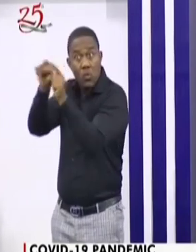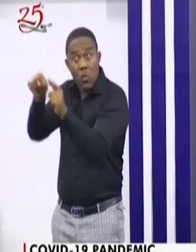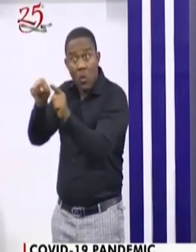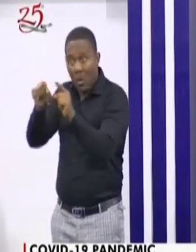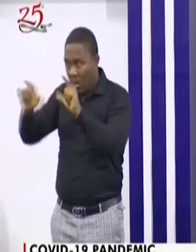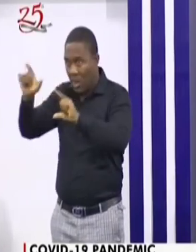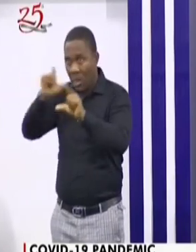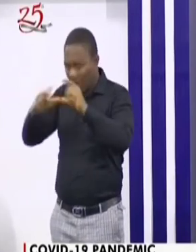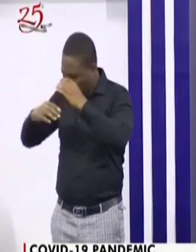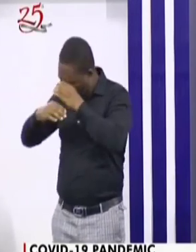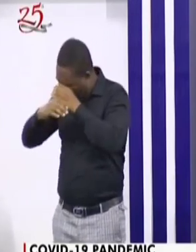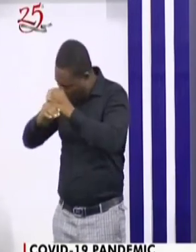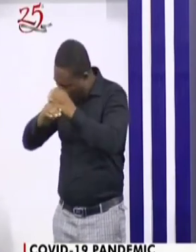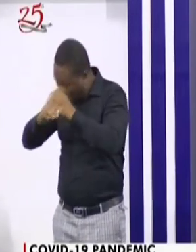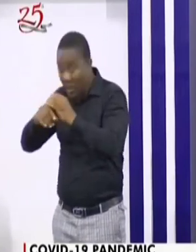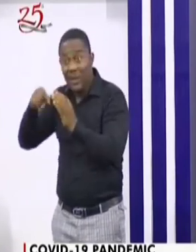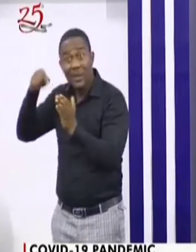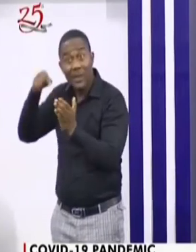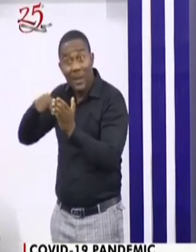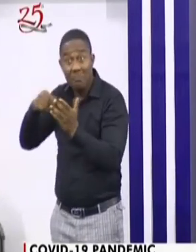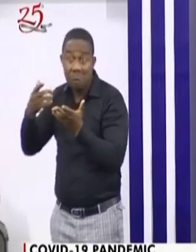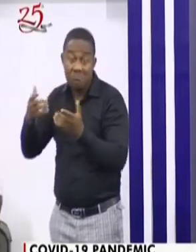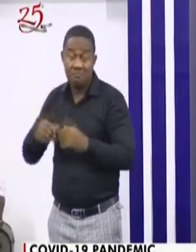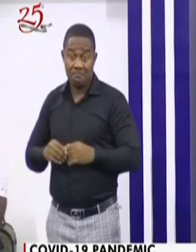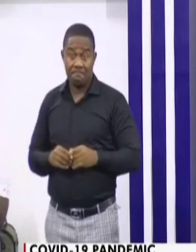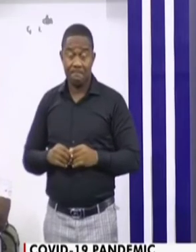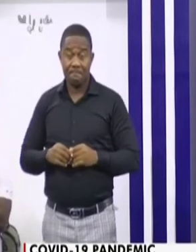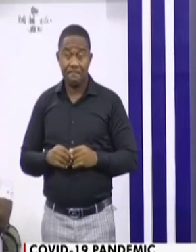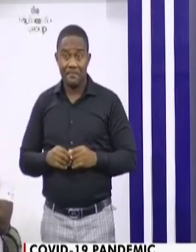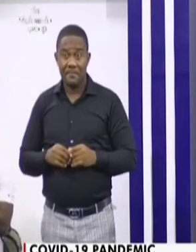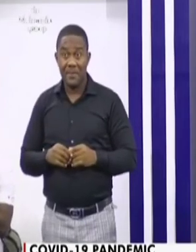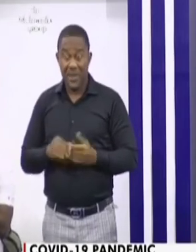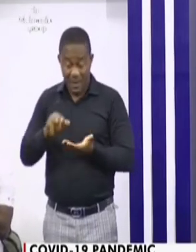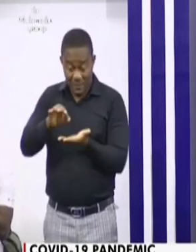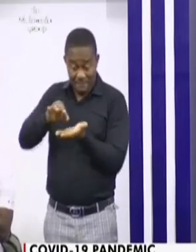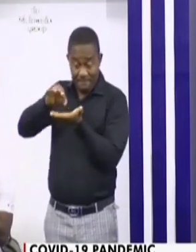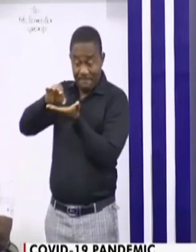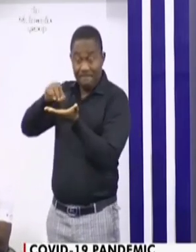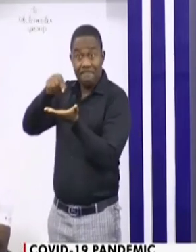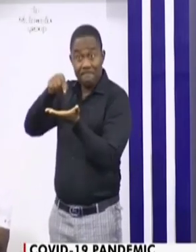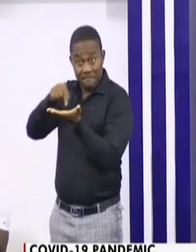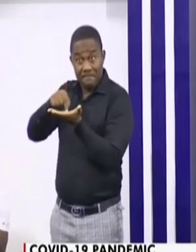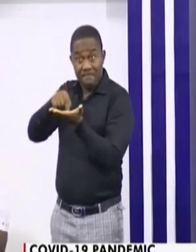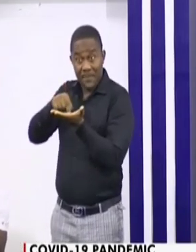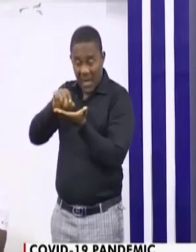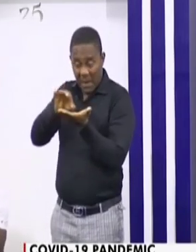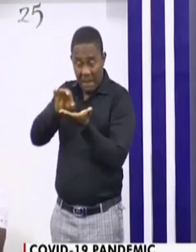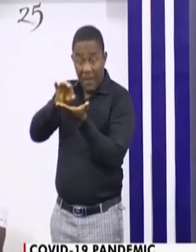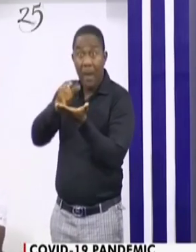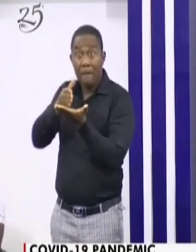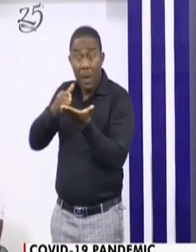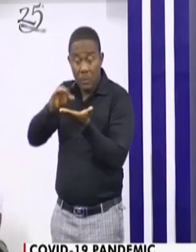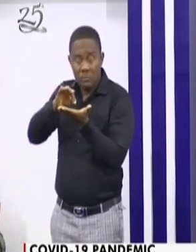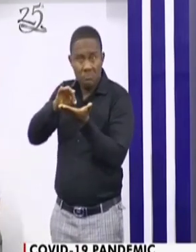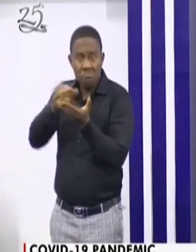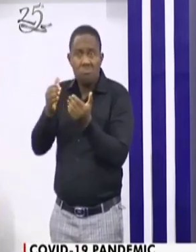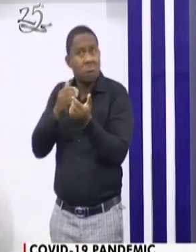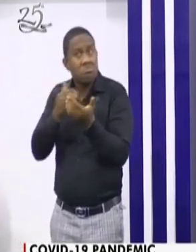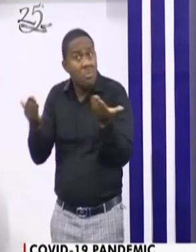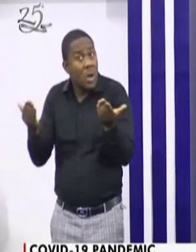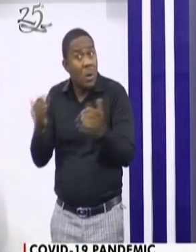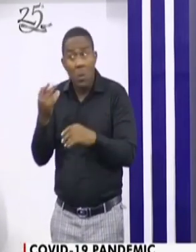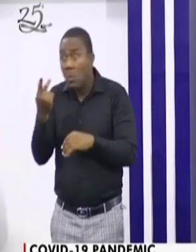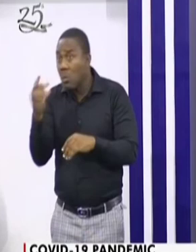for the coronavirus. When these samples arrive at the lab, whether it is